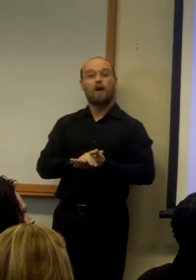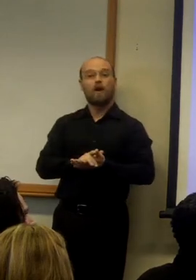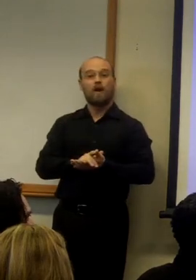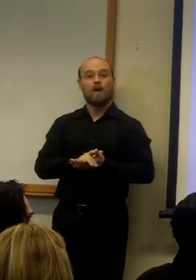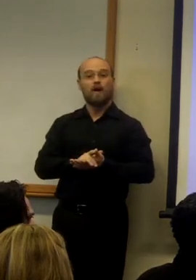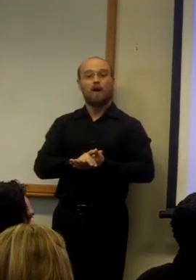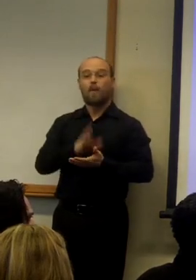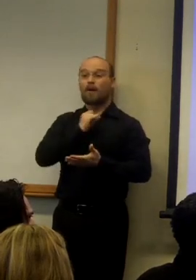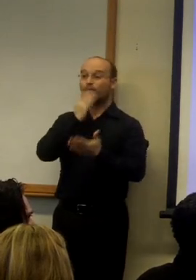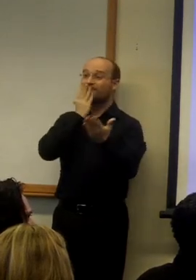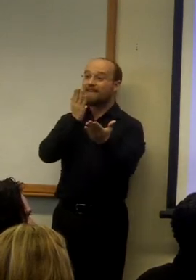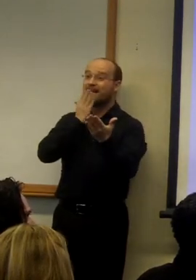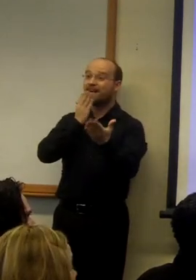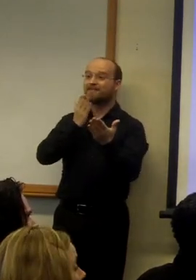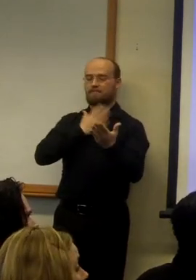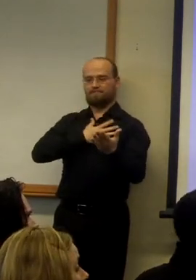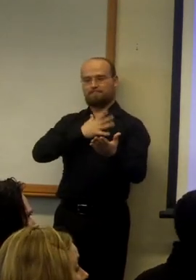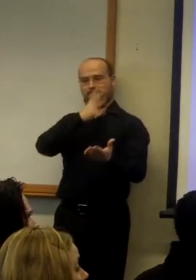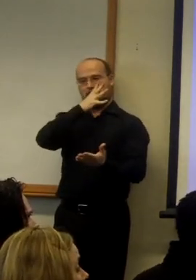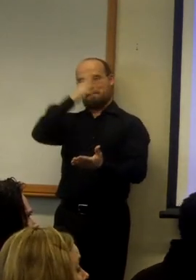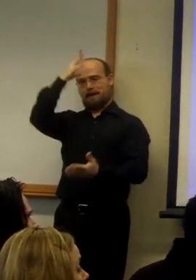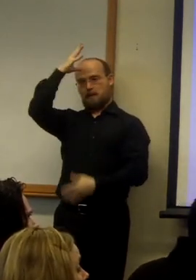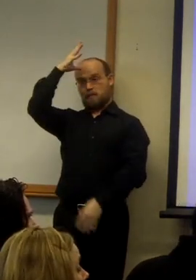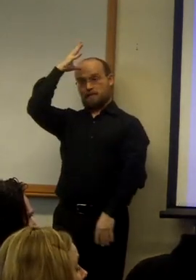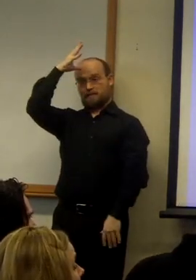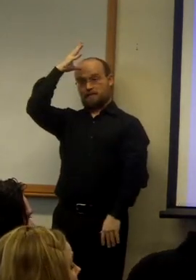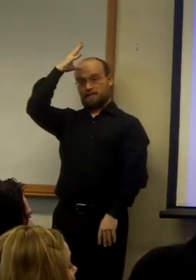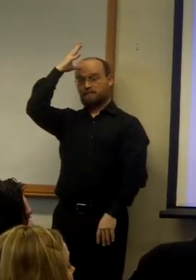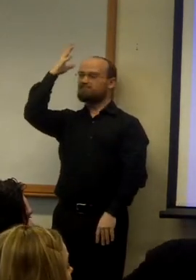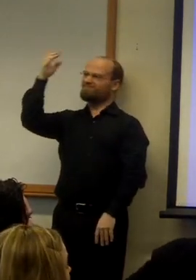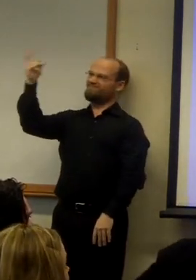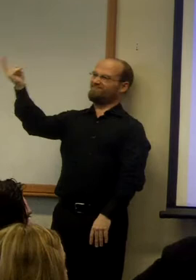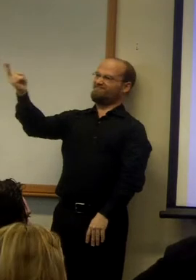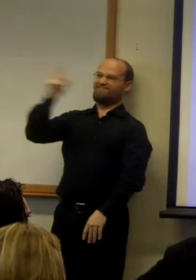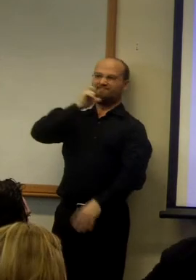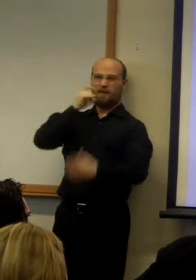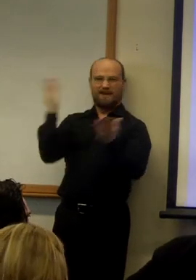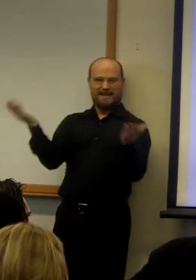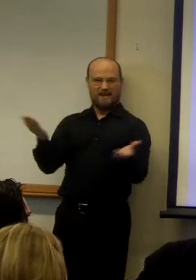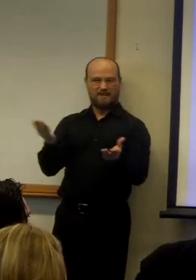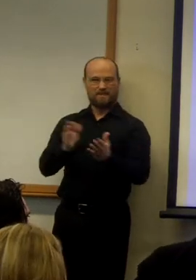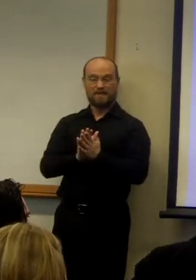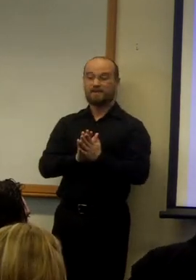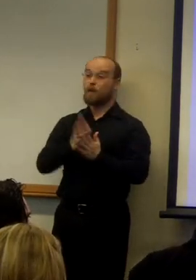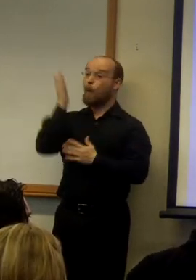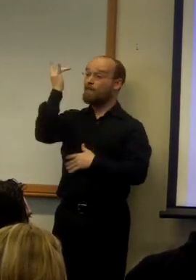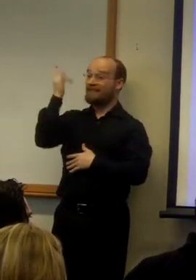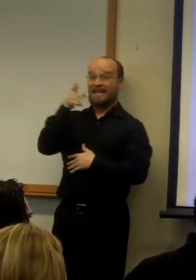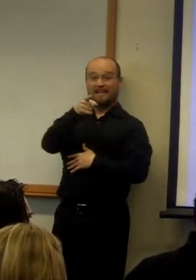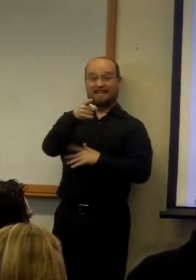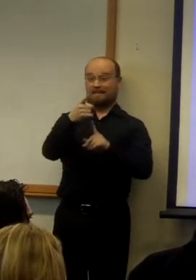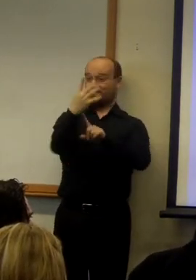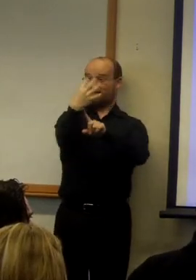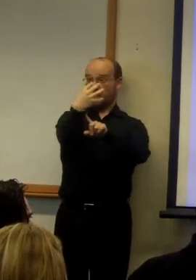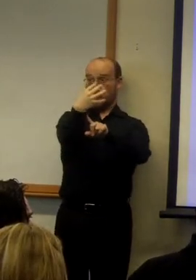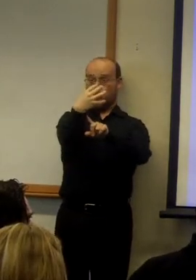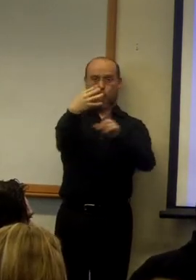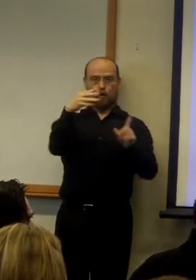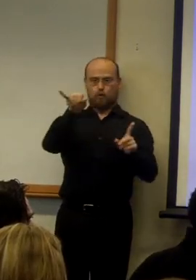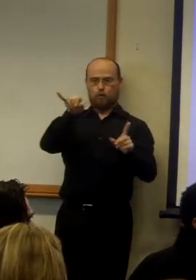I would just like to say a thank you to my parents, who are not here, but will hopefully be seeing this YouTube video